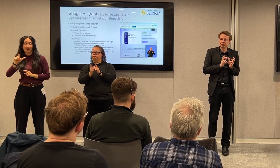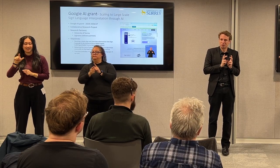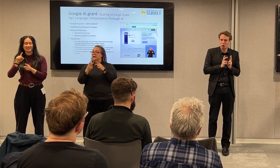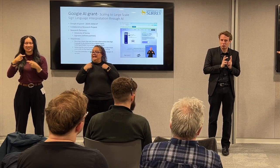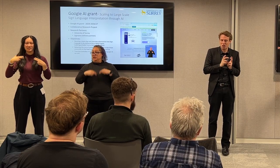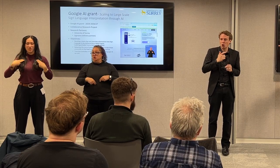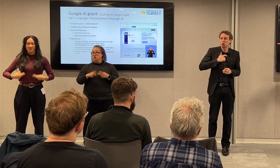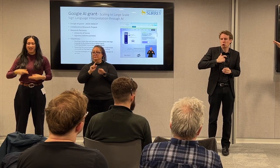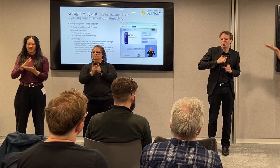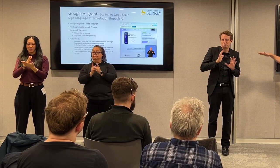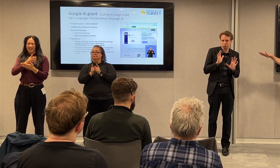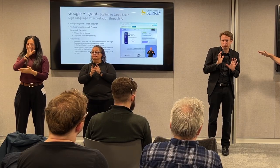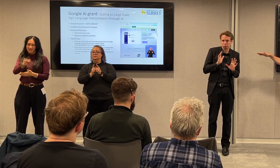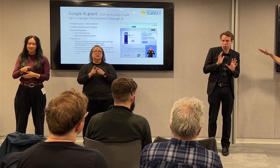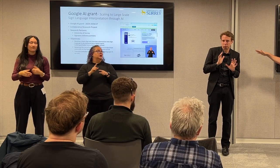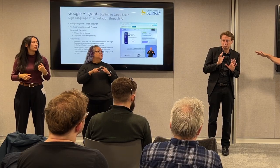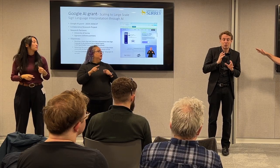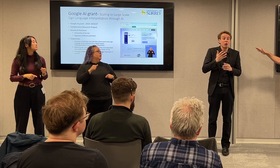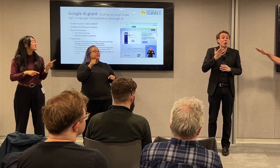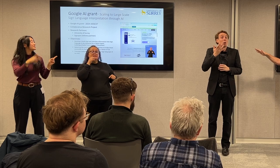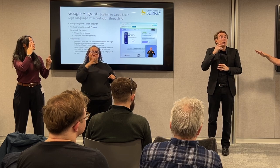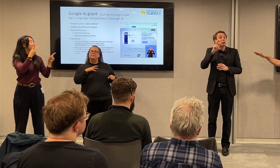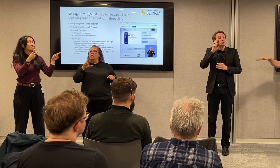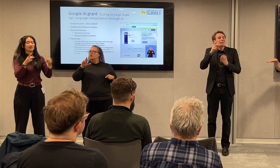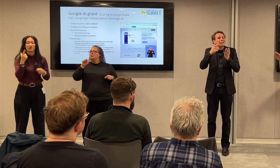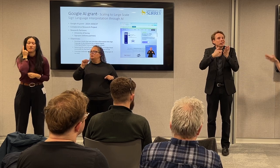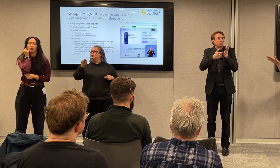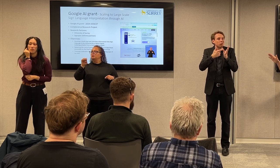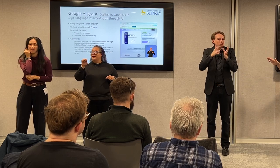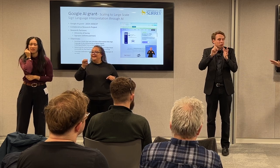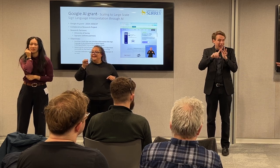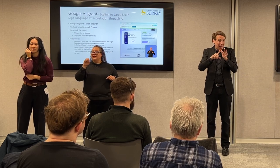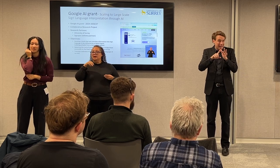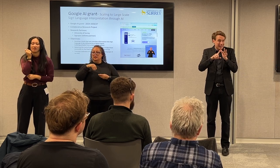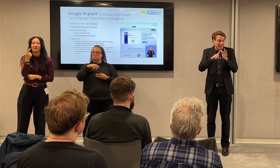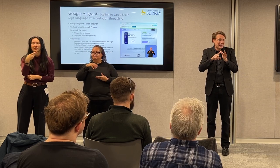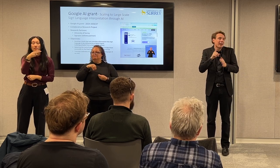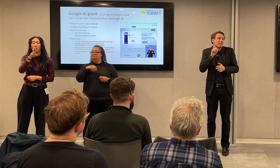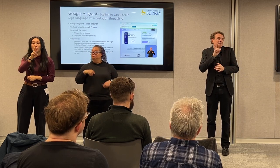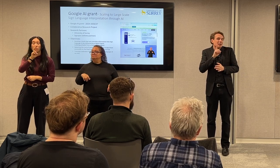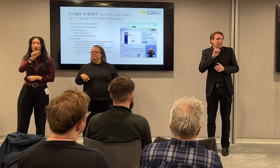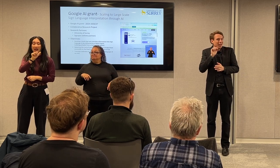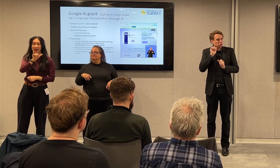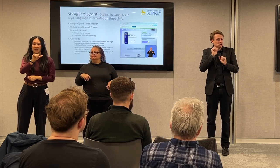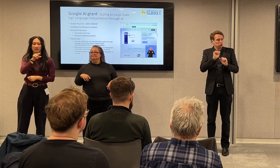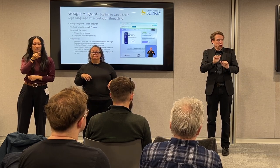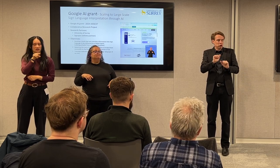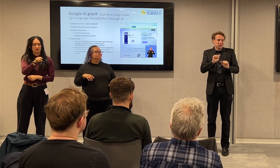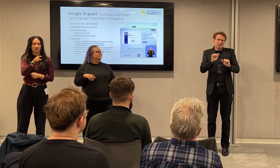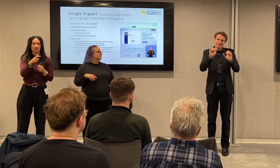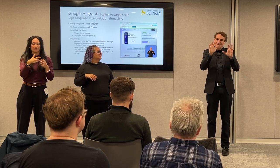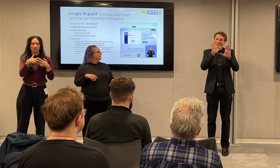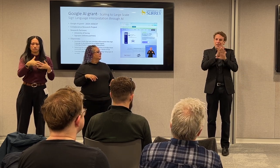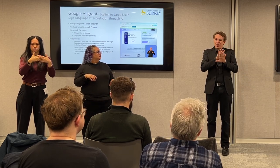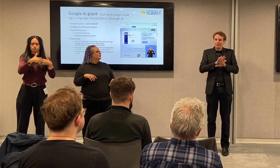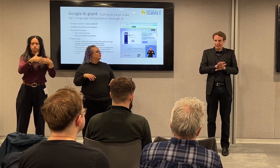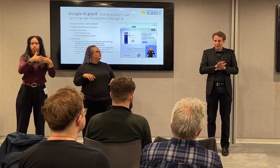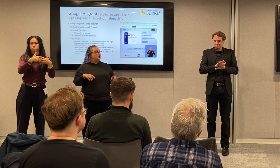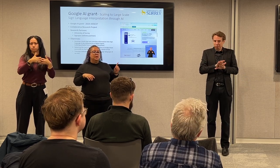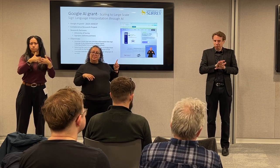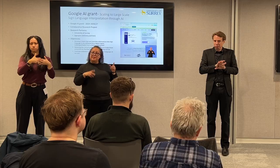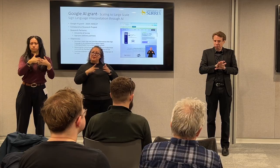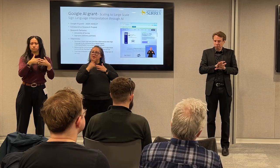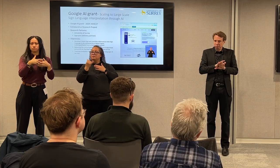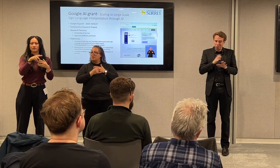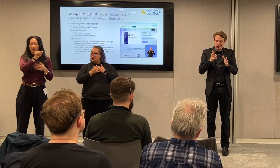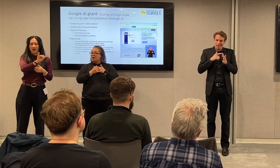you see the female, Ray, her name is, that's entirely synthetically generated. And this project is